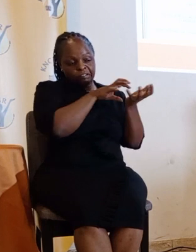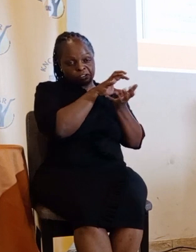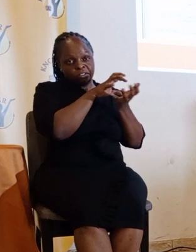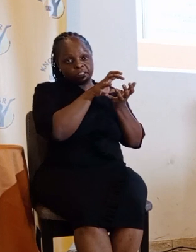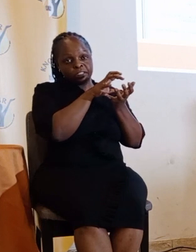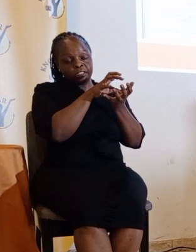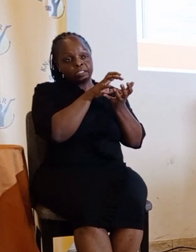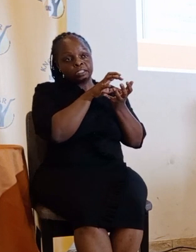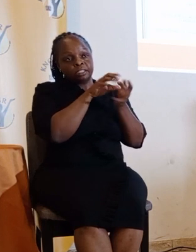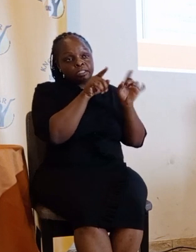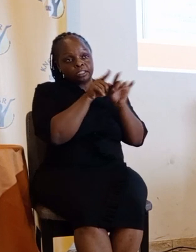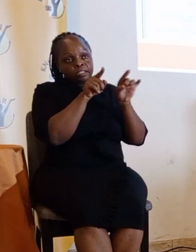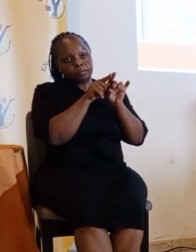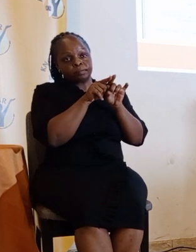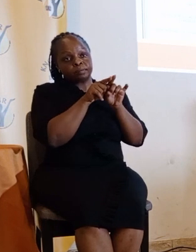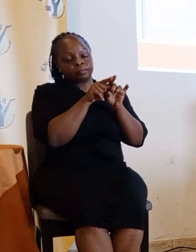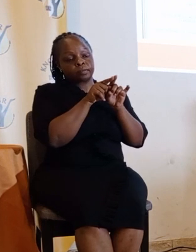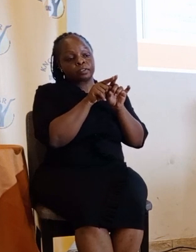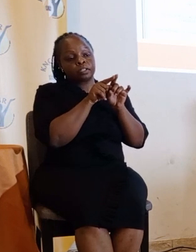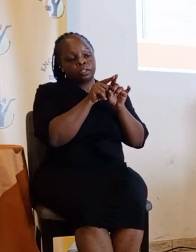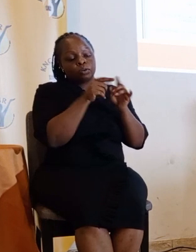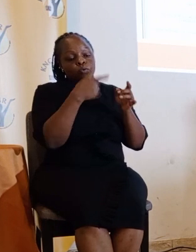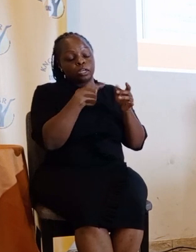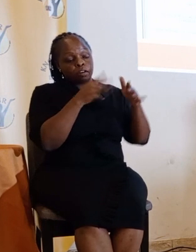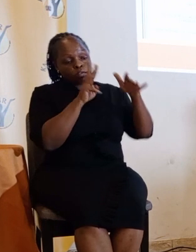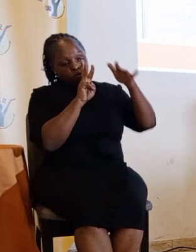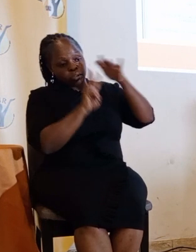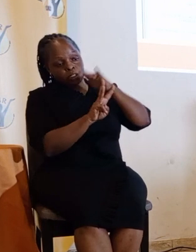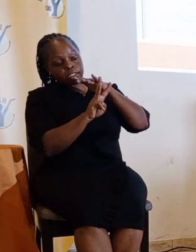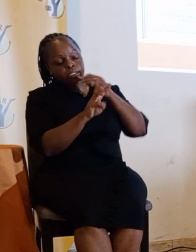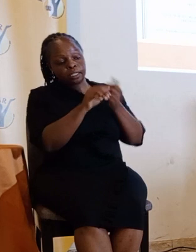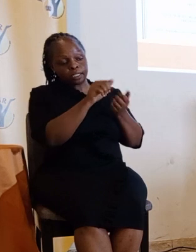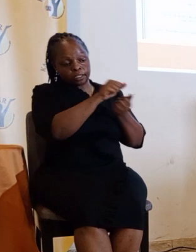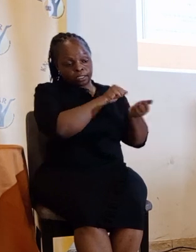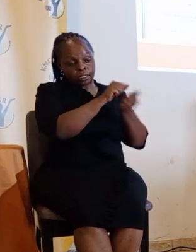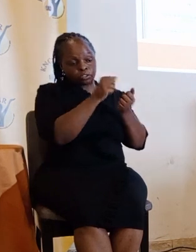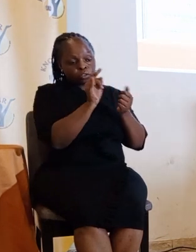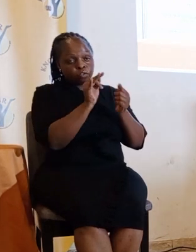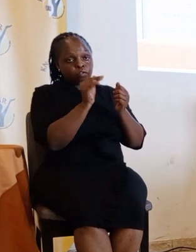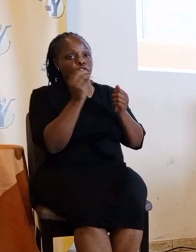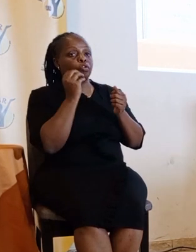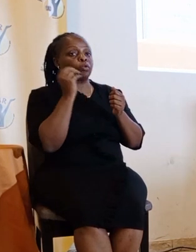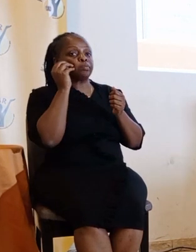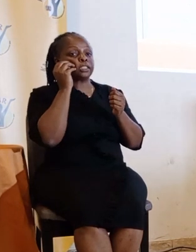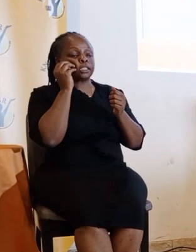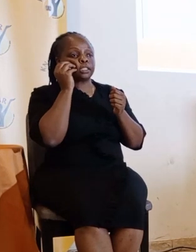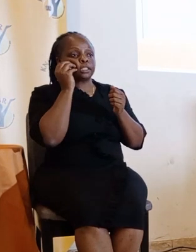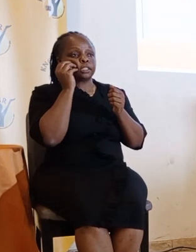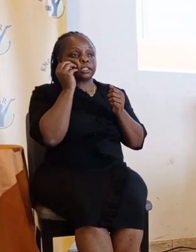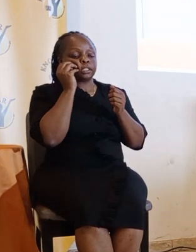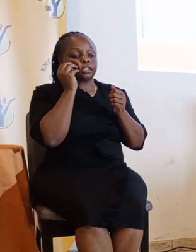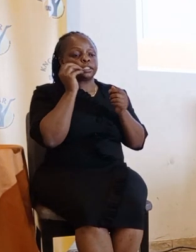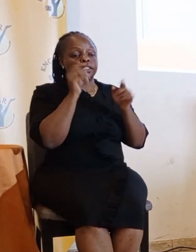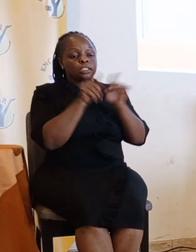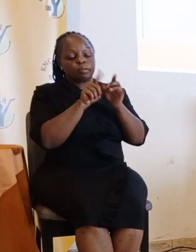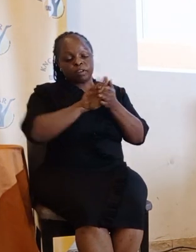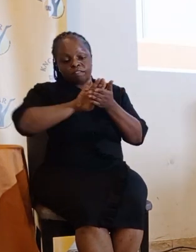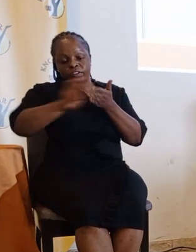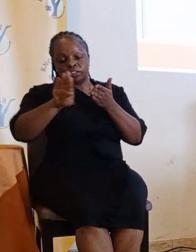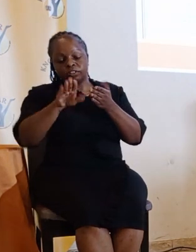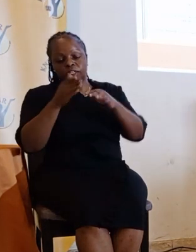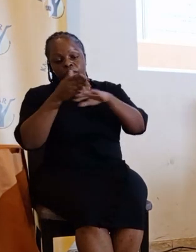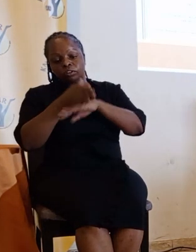effective. Even so, we have recently witnessed destructions of homes and inhumane evictions across